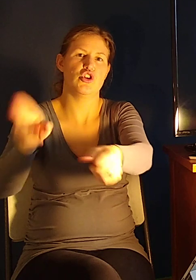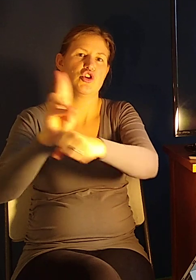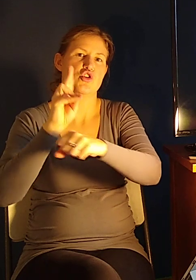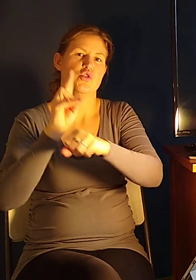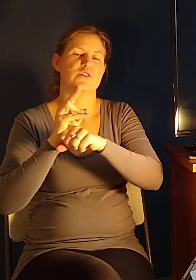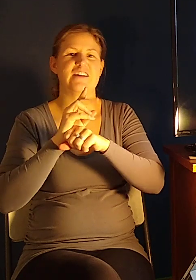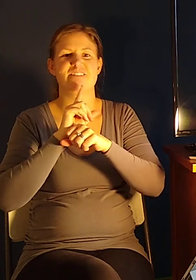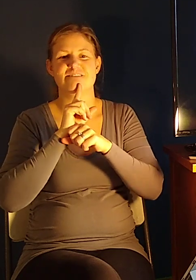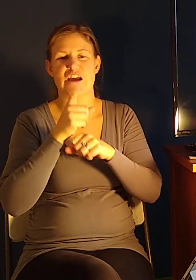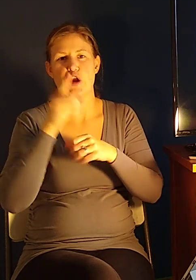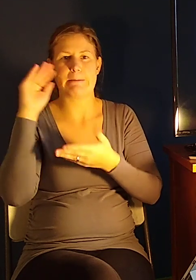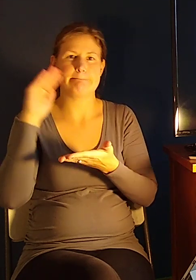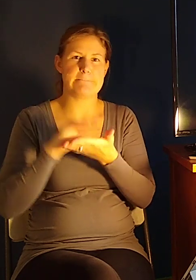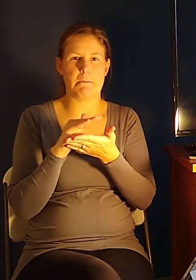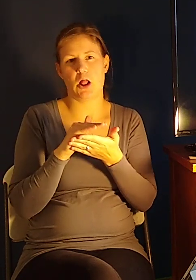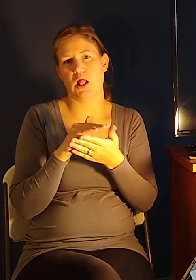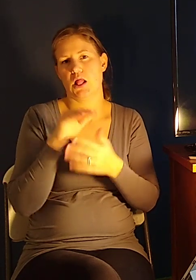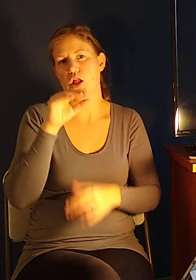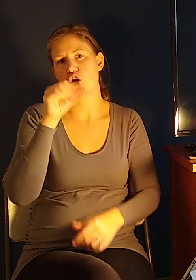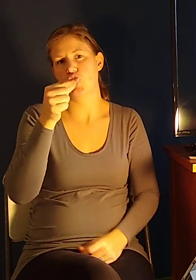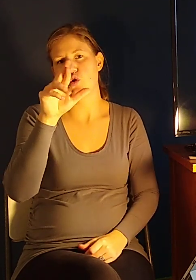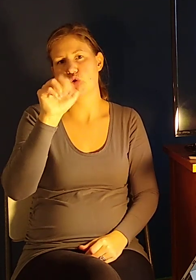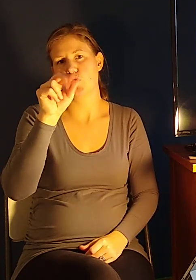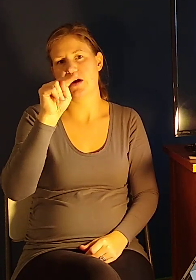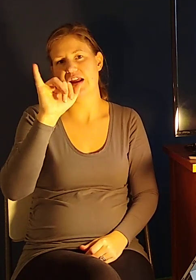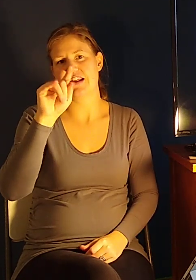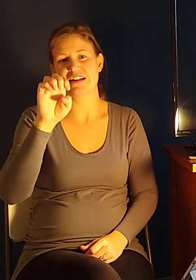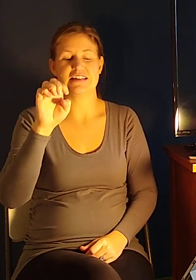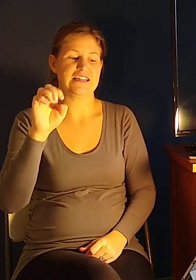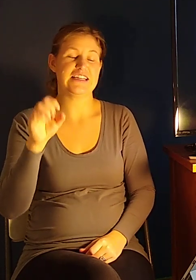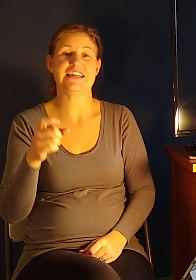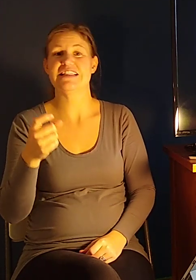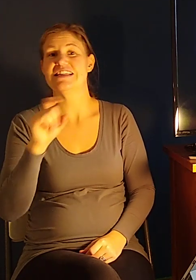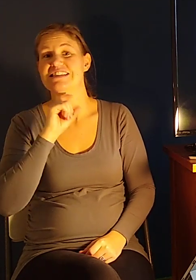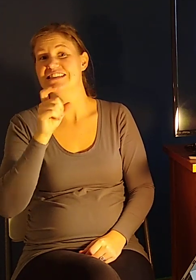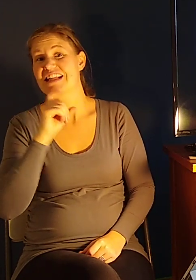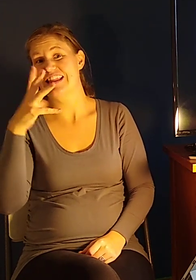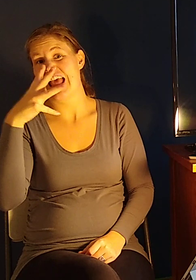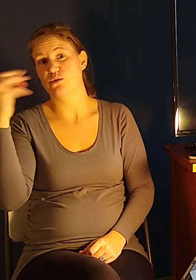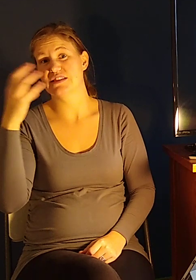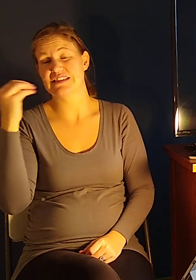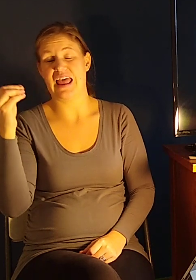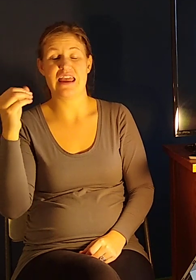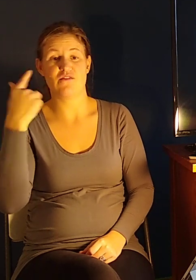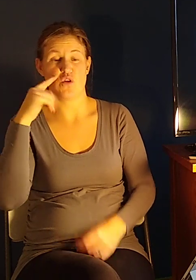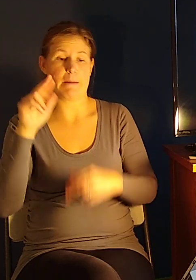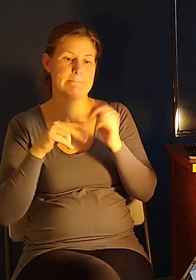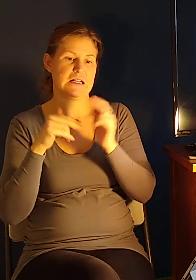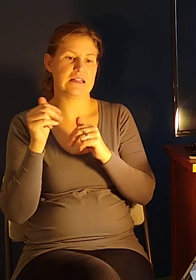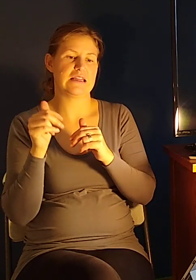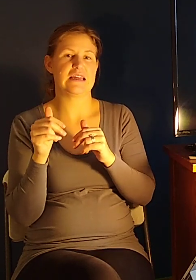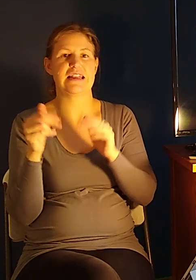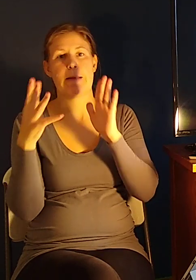very minimal granite. The other thing is that the steel on the exterior of the building mimics some